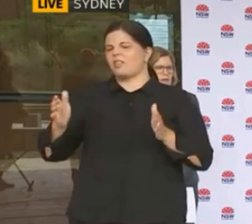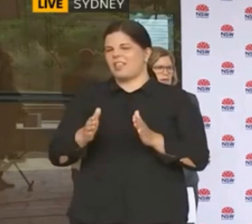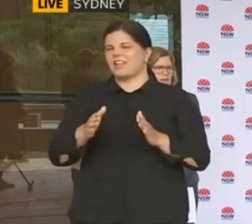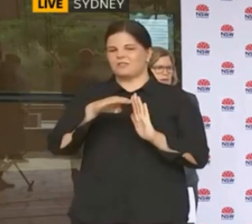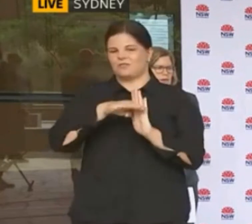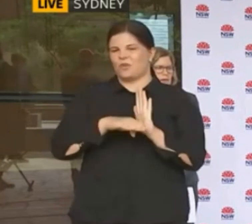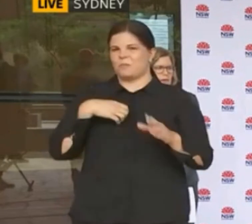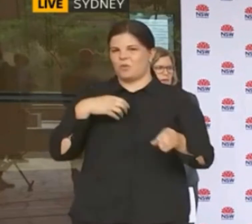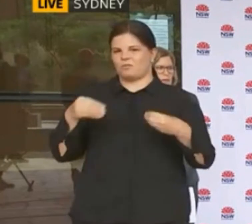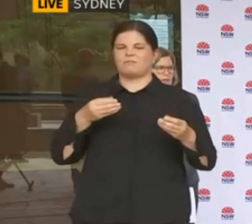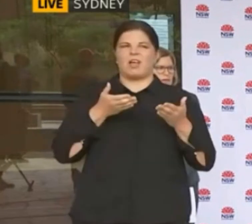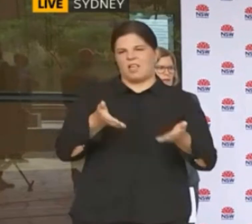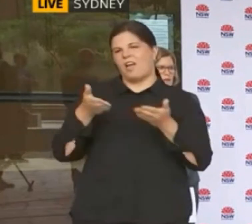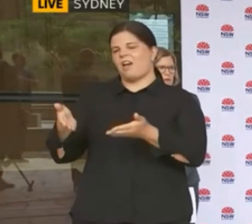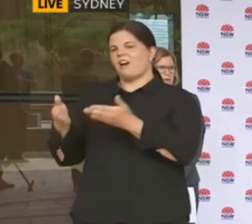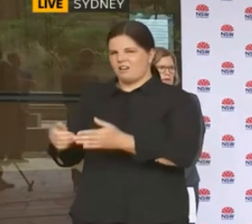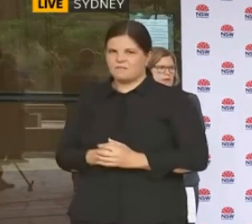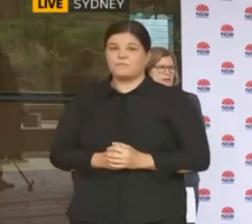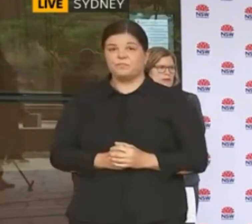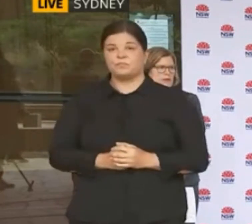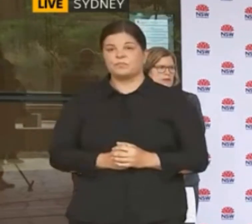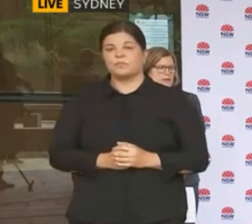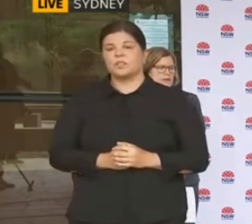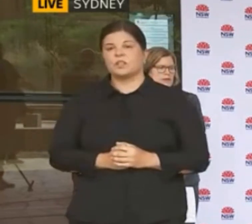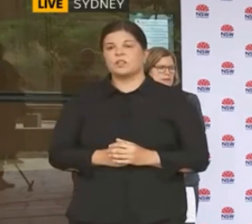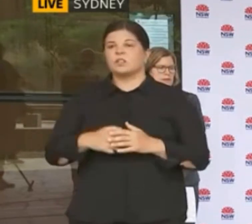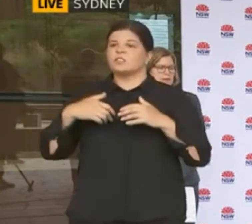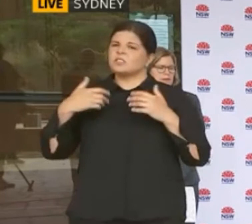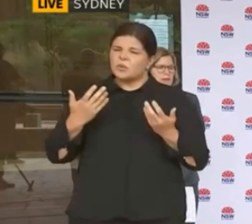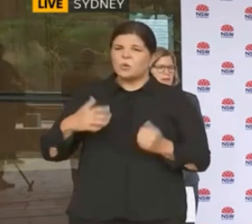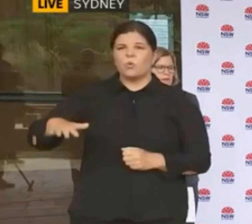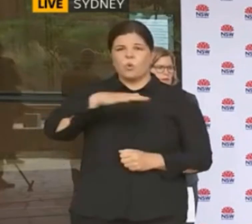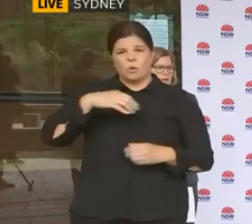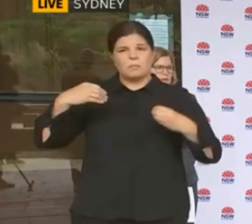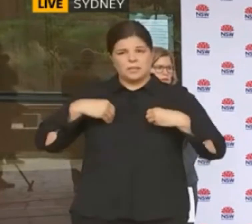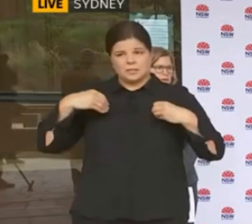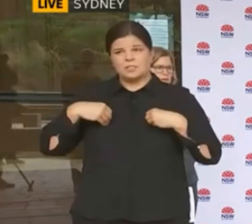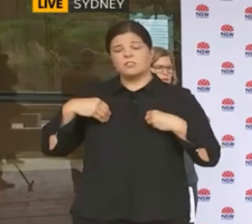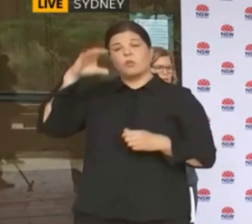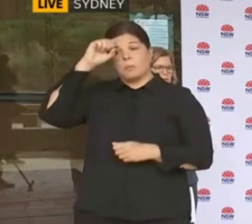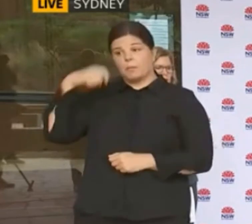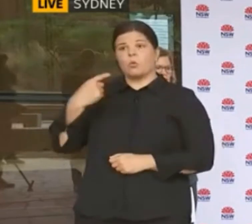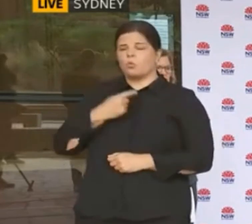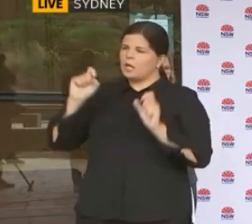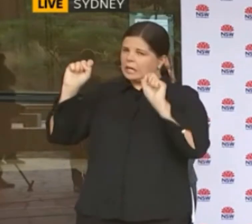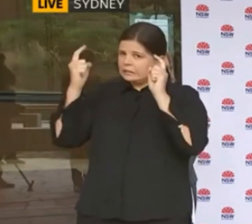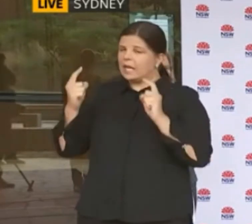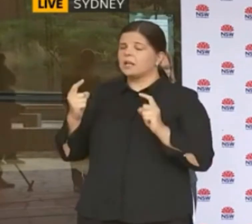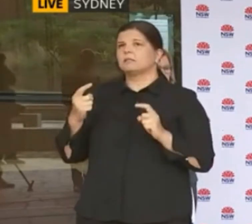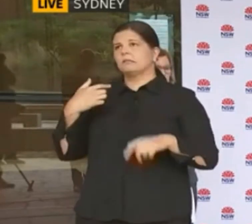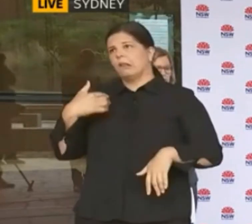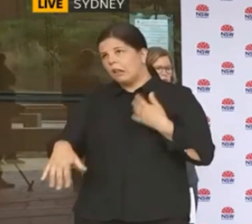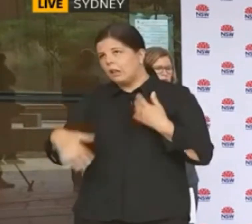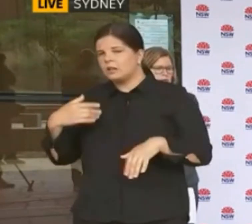anticipate. So we're just asking businesses to appreciate that we're thinking of them, that we're considering the best way to support them, and that there